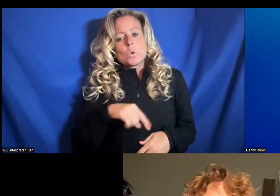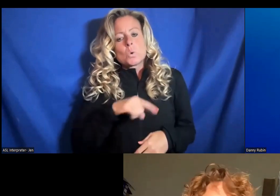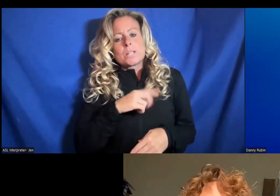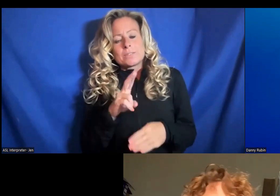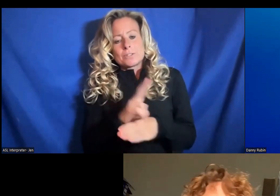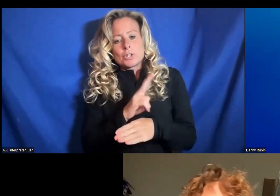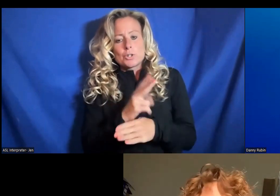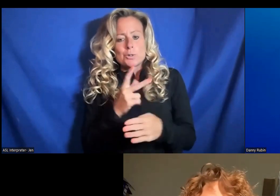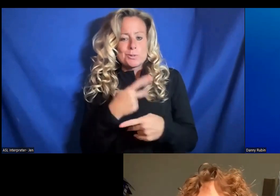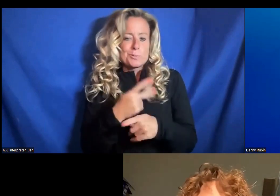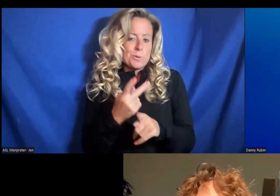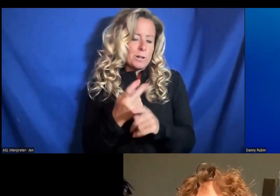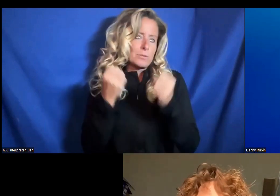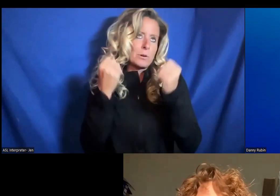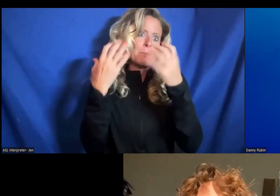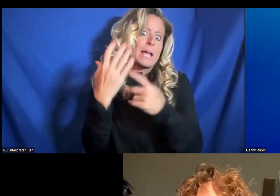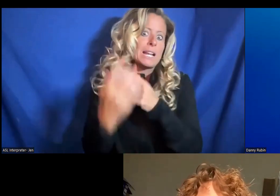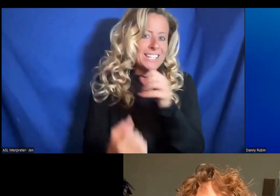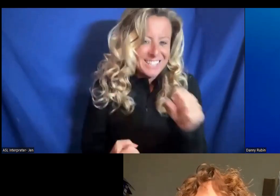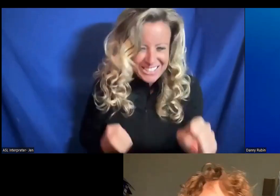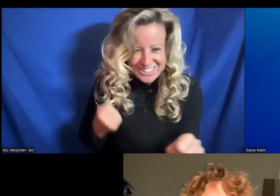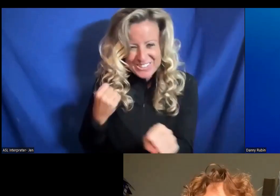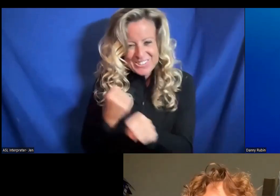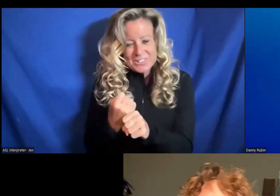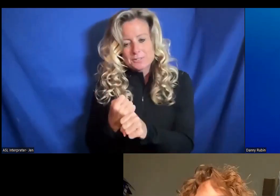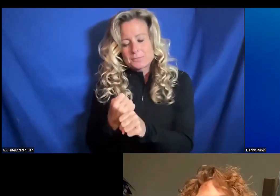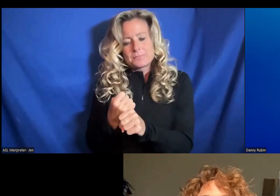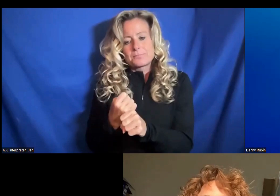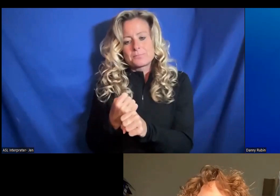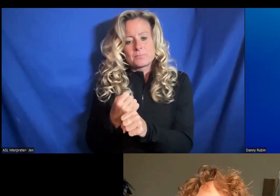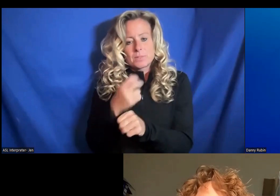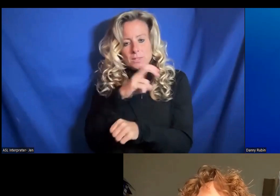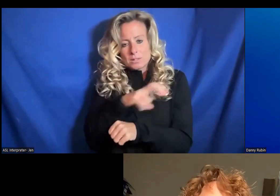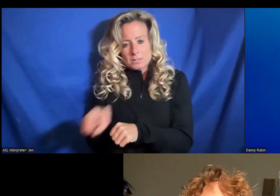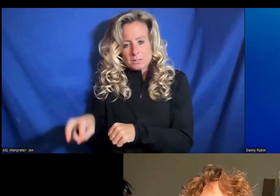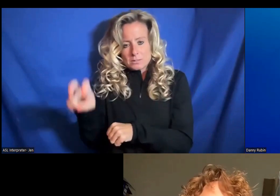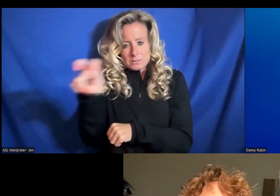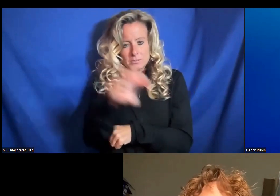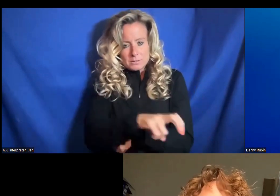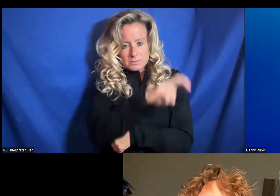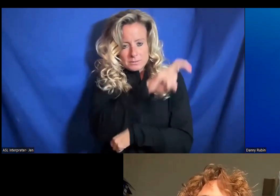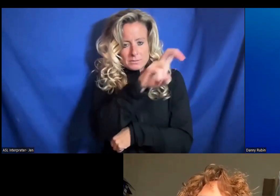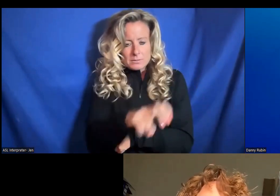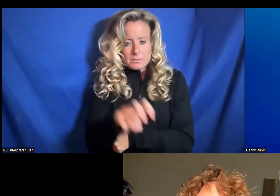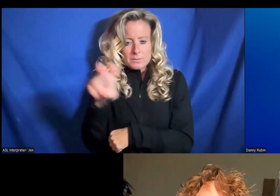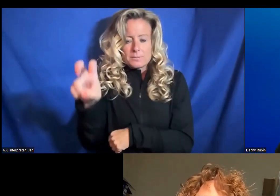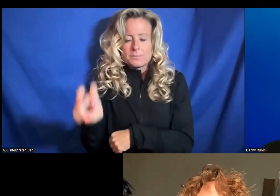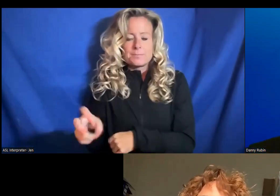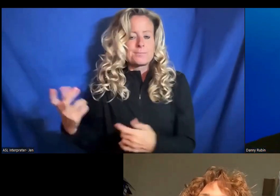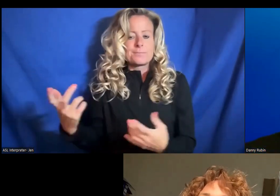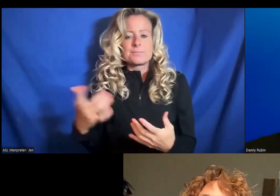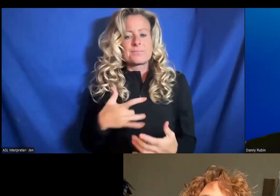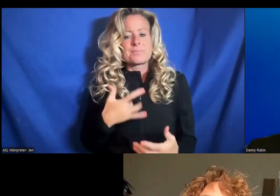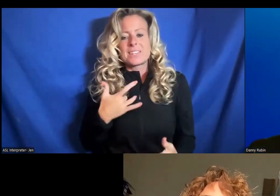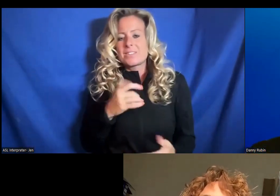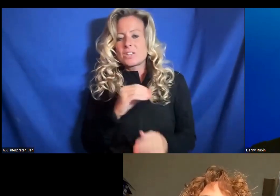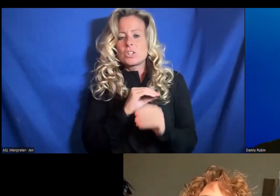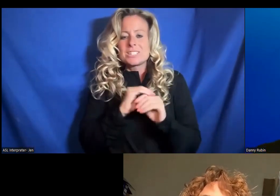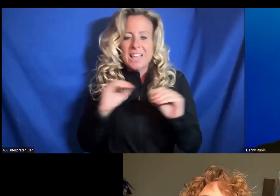products for years and years and years. And when you flop around and switch this and switch that, and I don't feel like